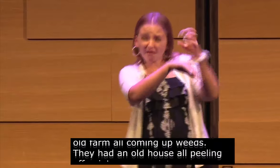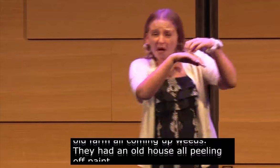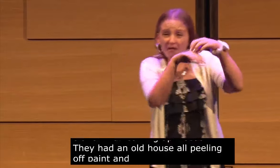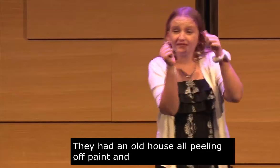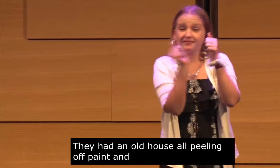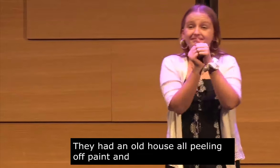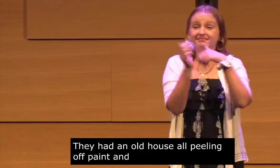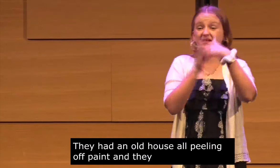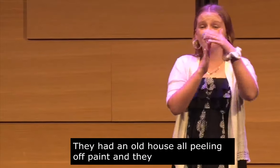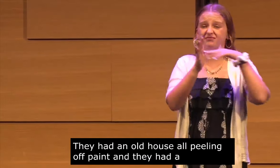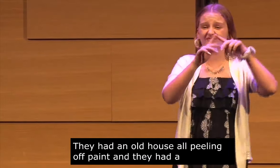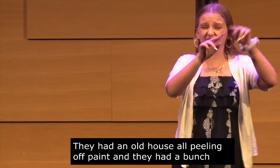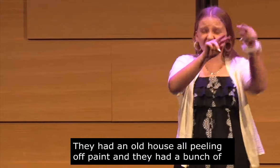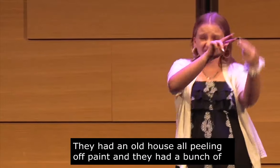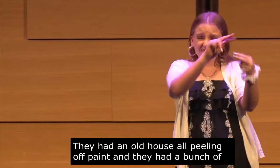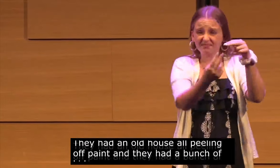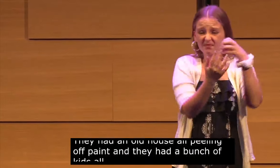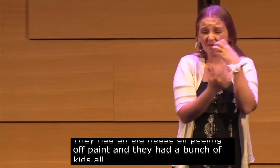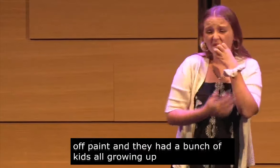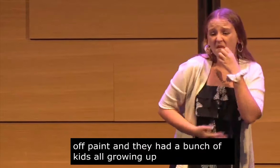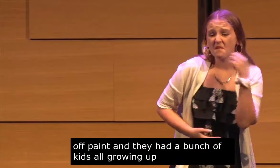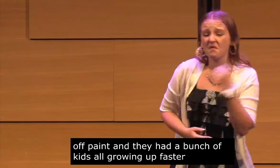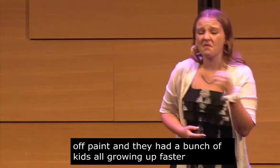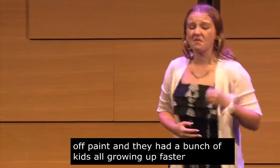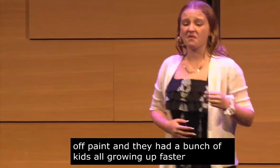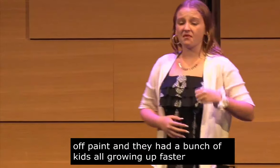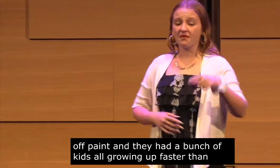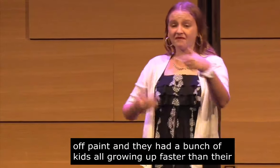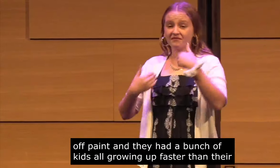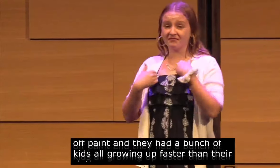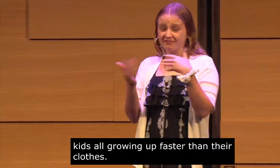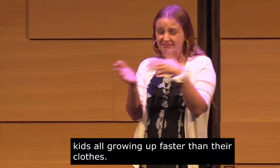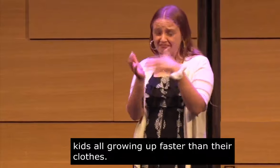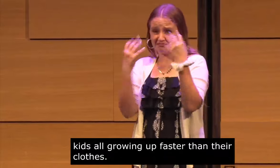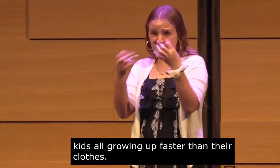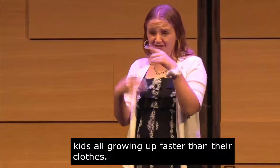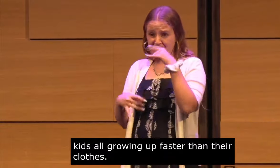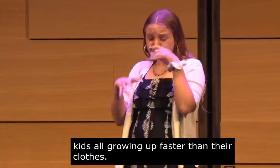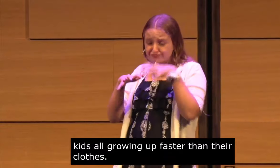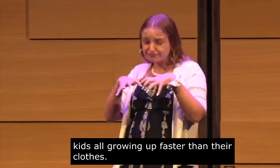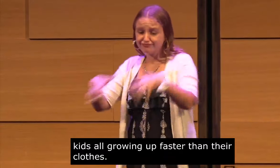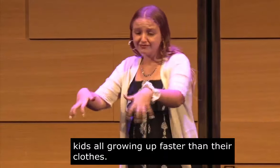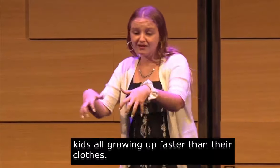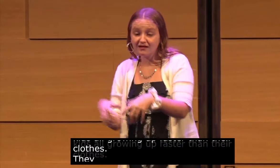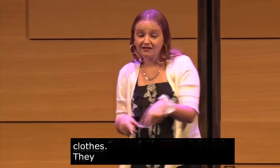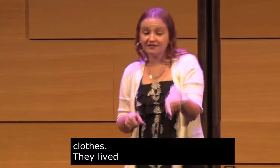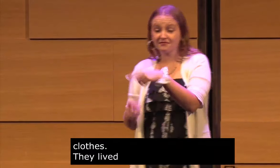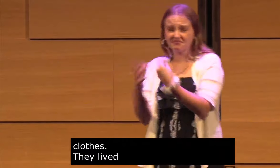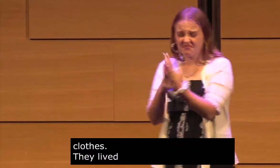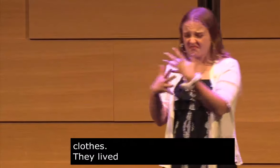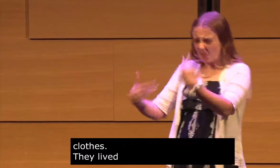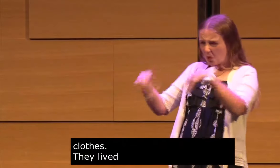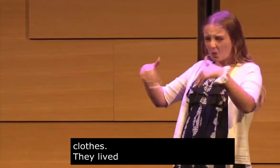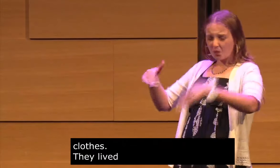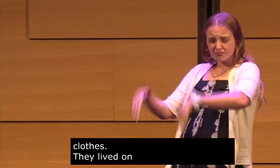off paint, and they had a bunch of kids all growing up faster than their clothes. They lived on hard